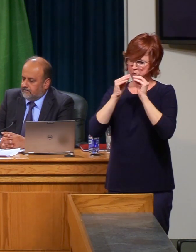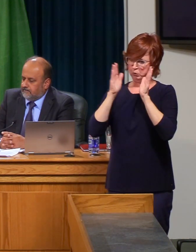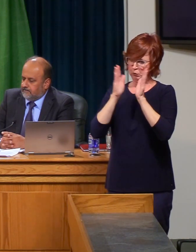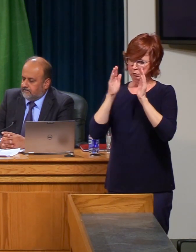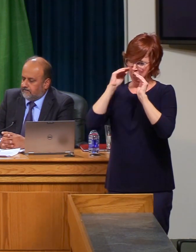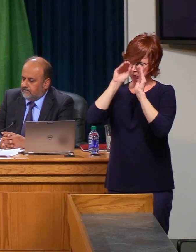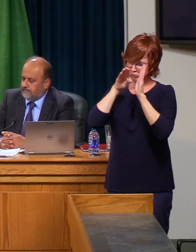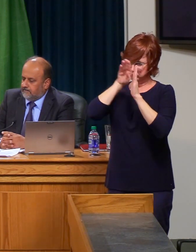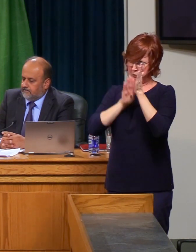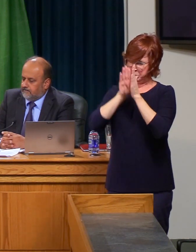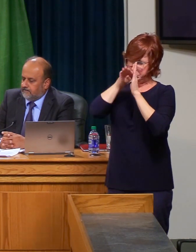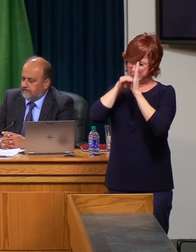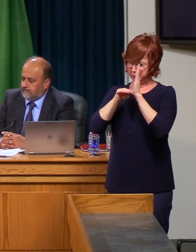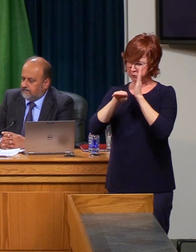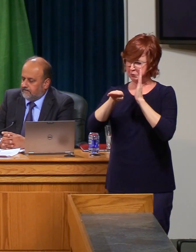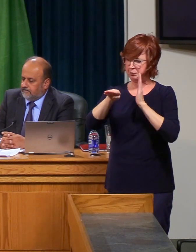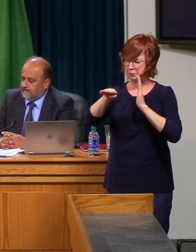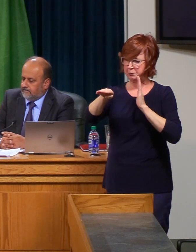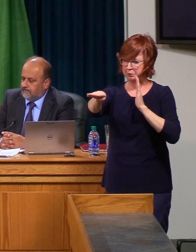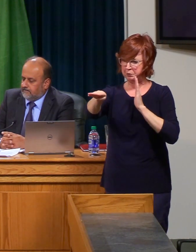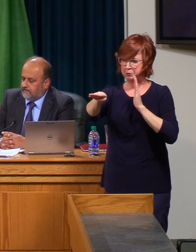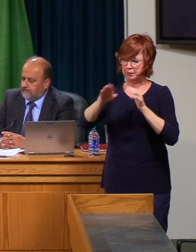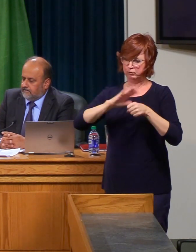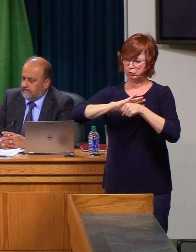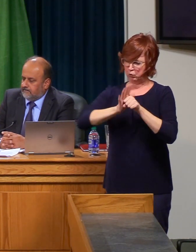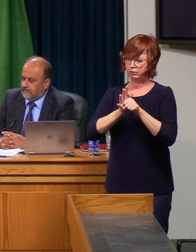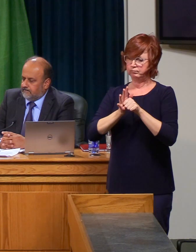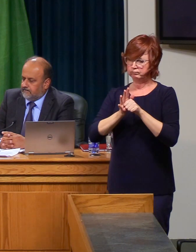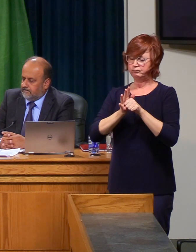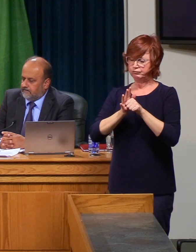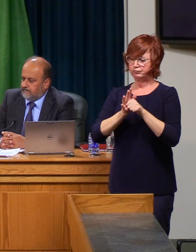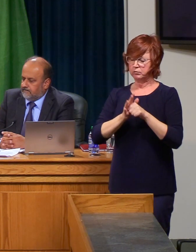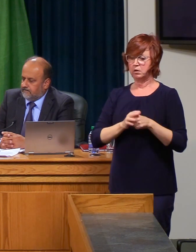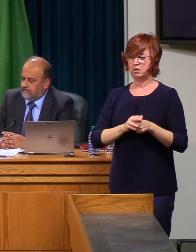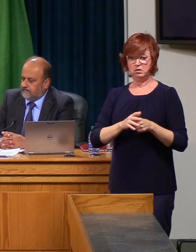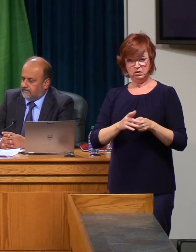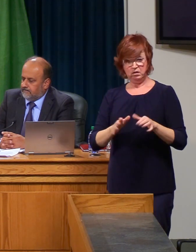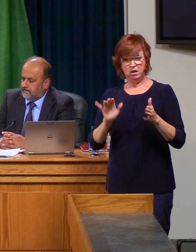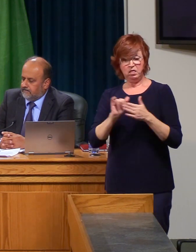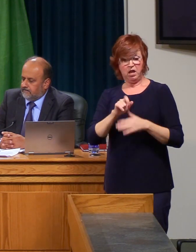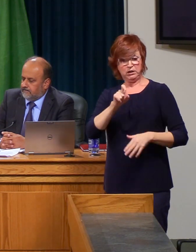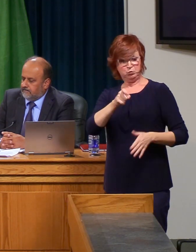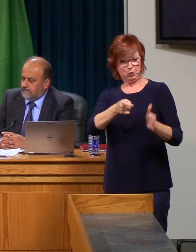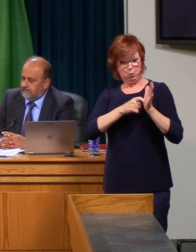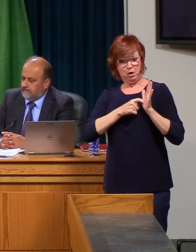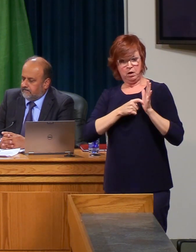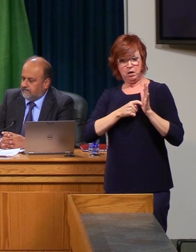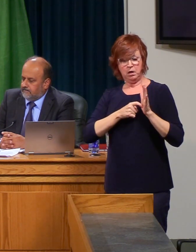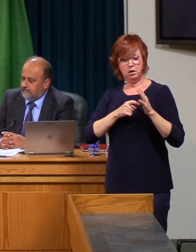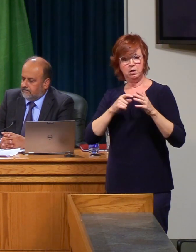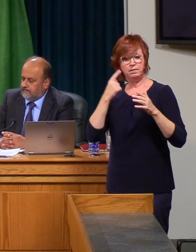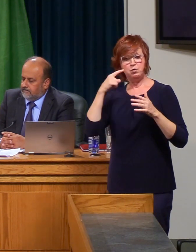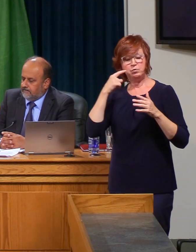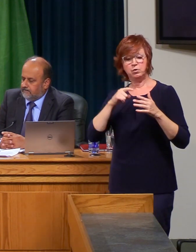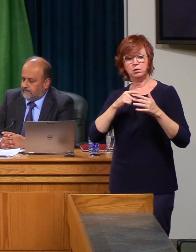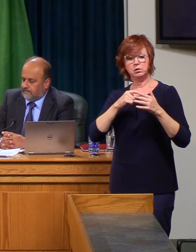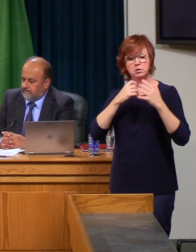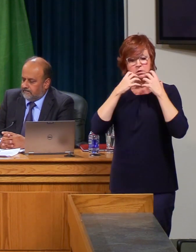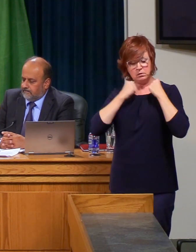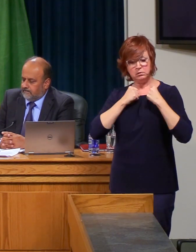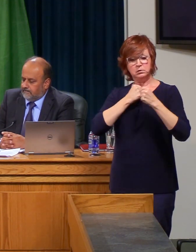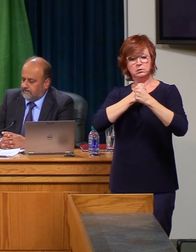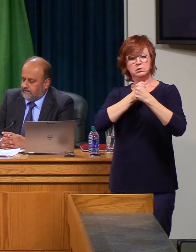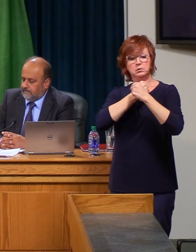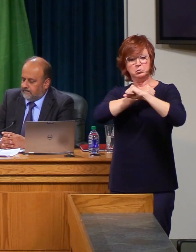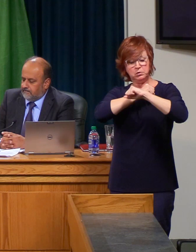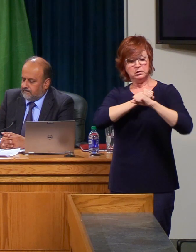These are the measures that are necessary for us to reduce the risk to protect our families, to protect our neighbors,